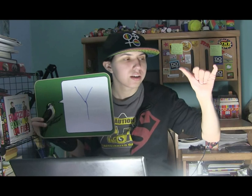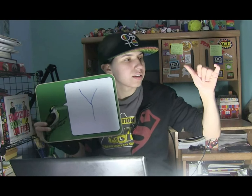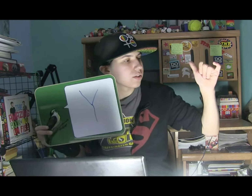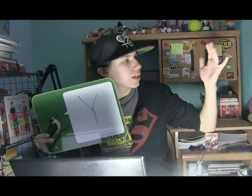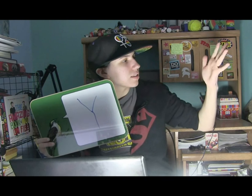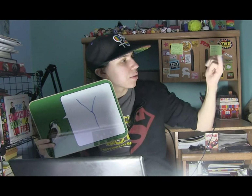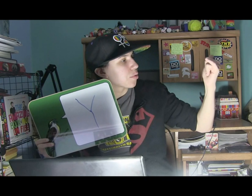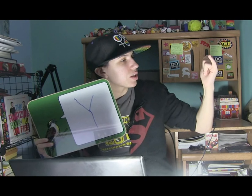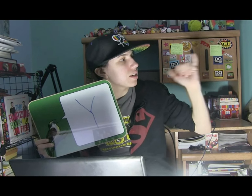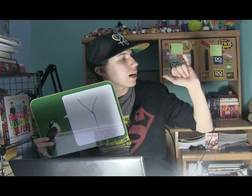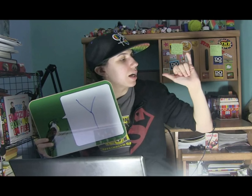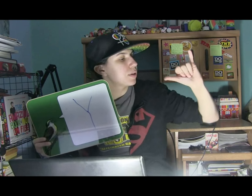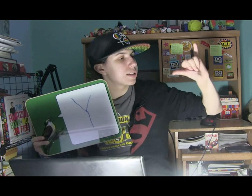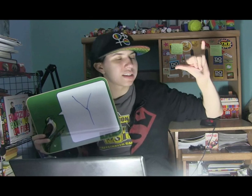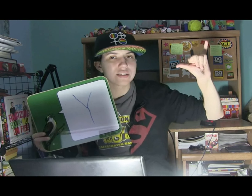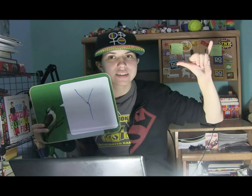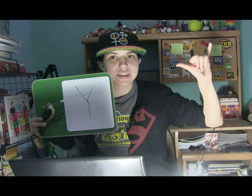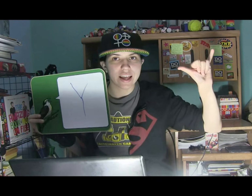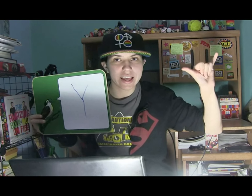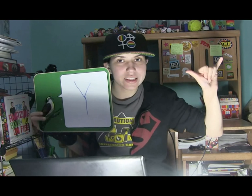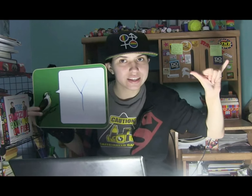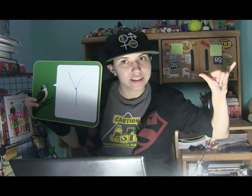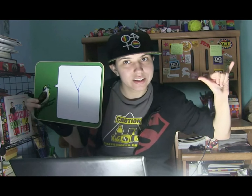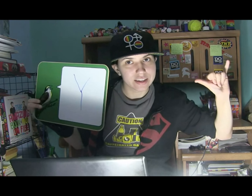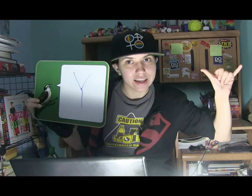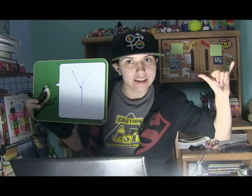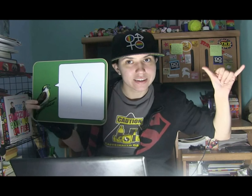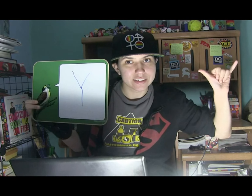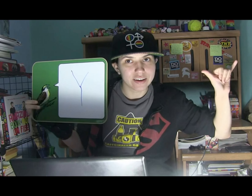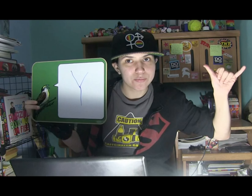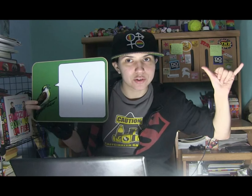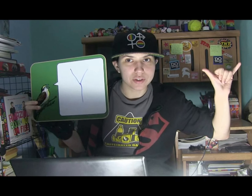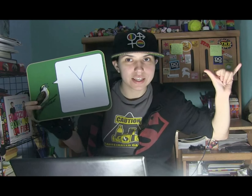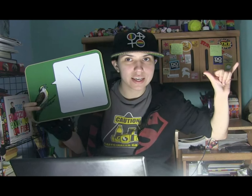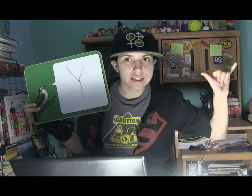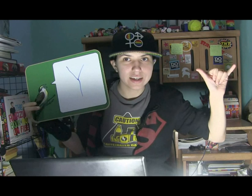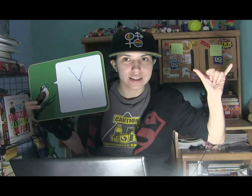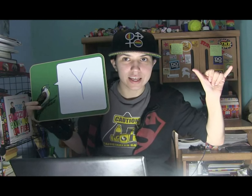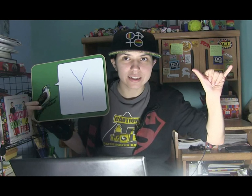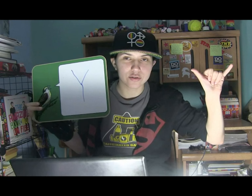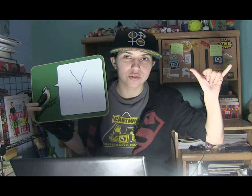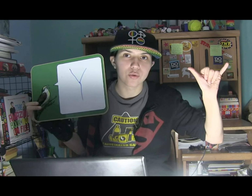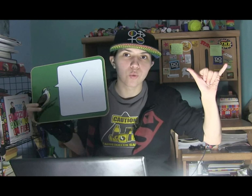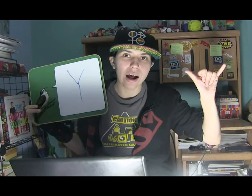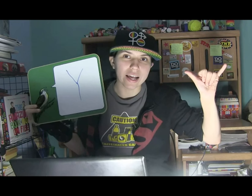So it's 3, up, tilt, and nope, don't hang 10. That's your Y.